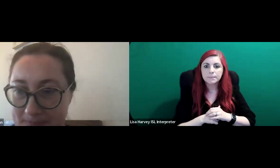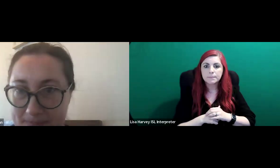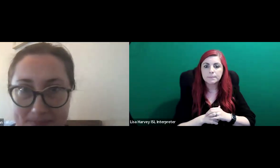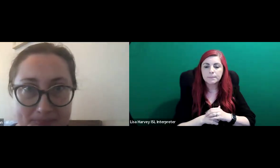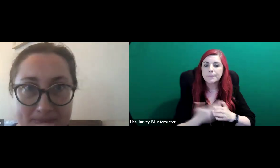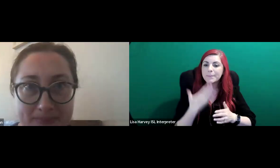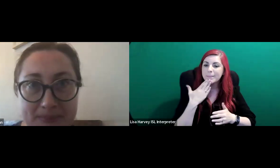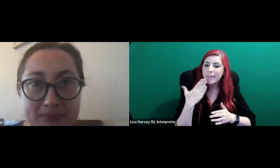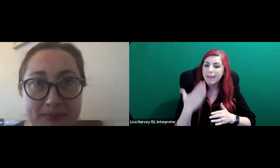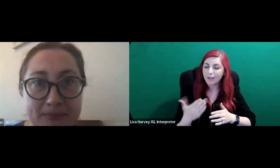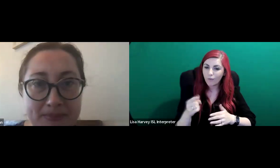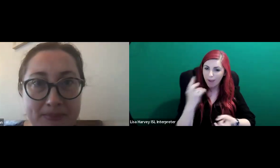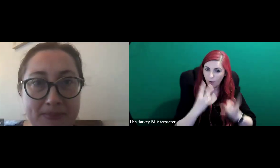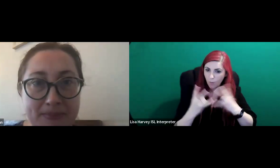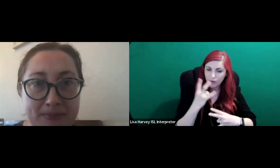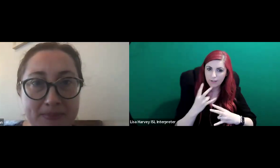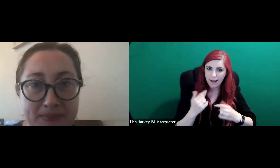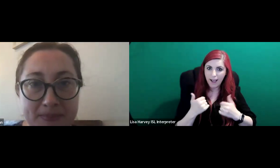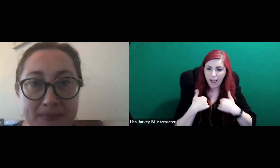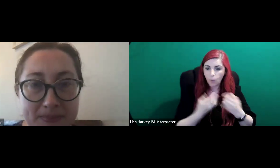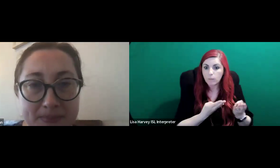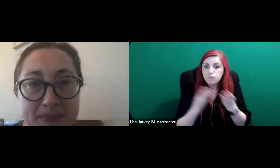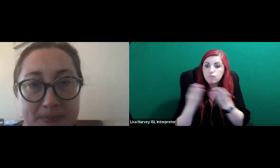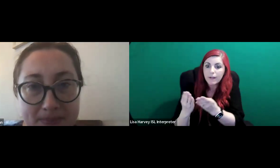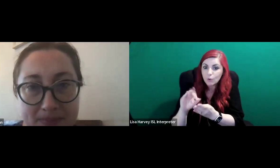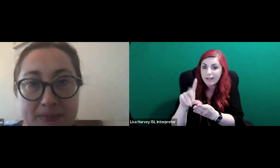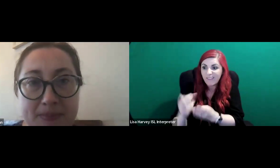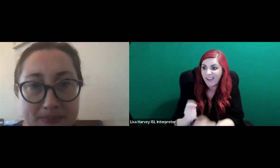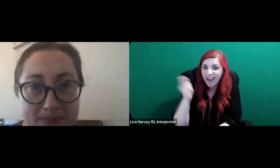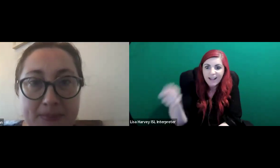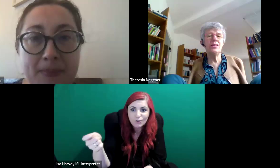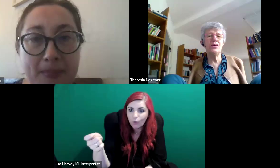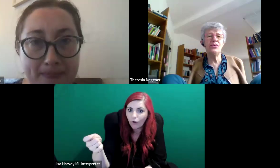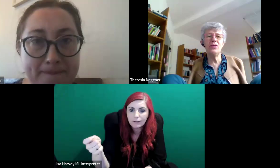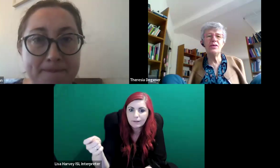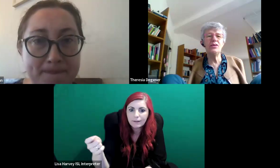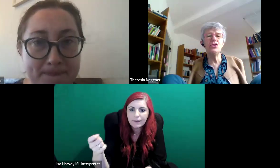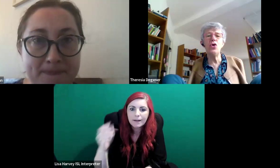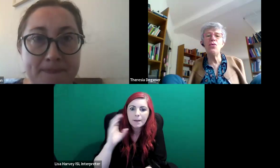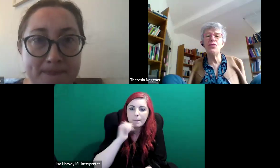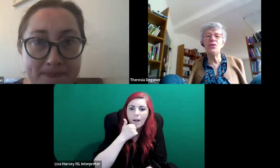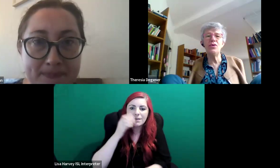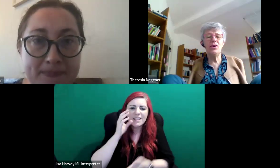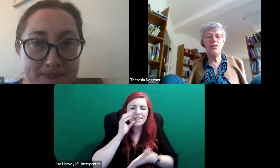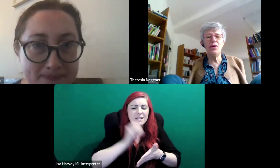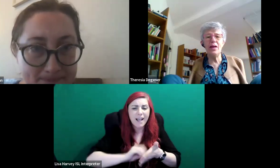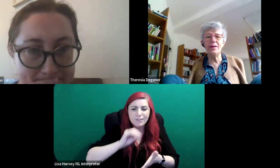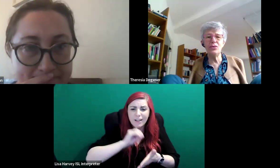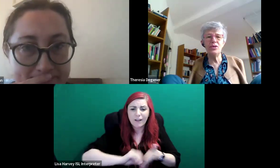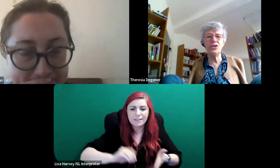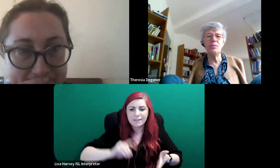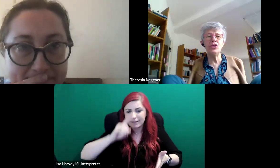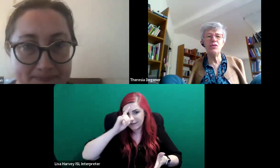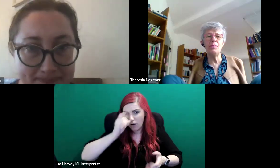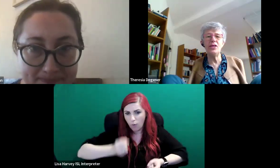Thank you for that question. I would bring it to Geneva and hand it over, because the Secretariat is